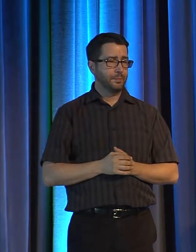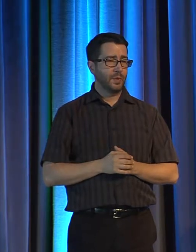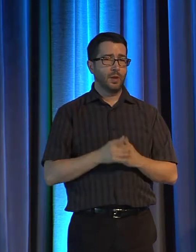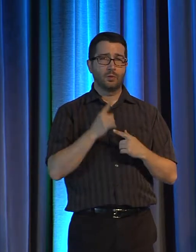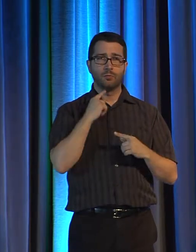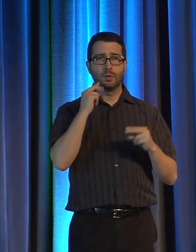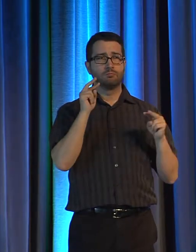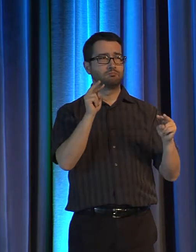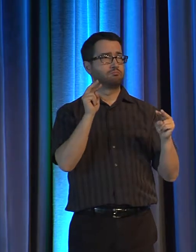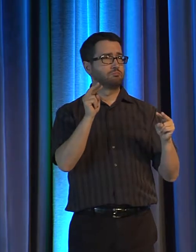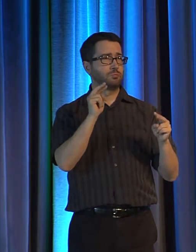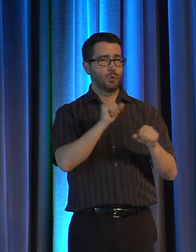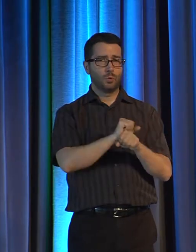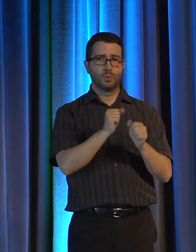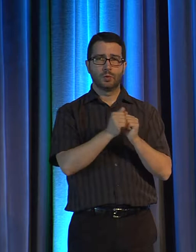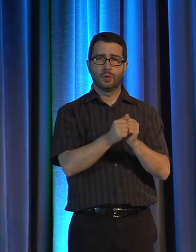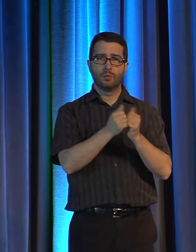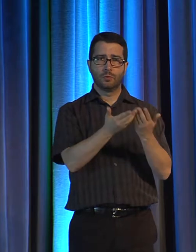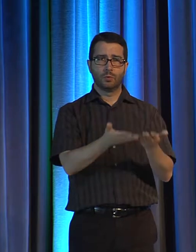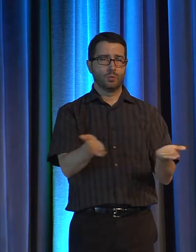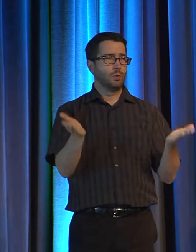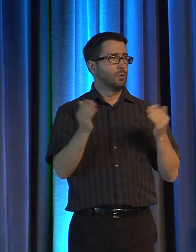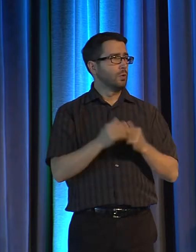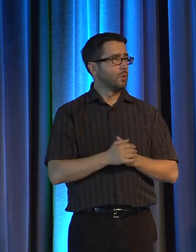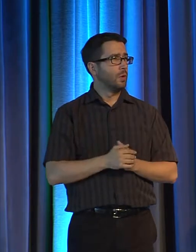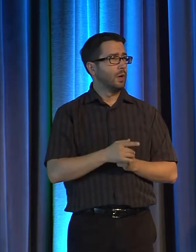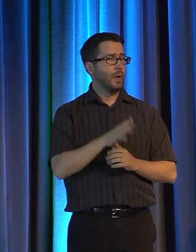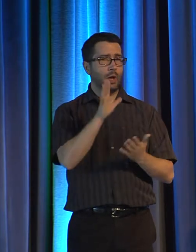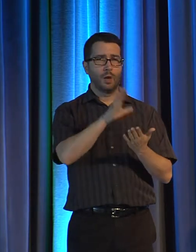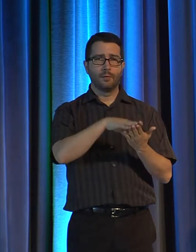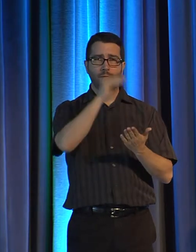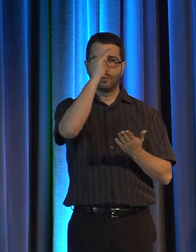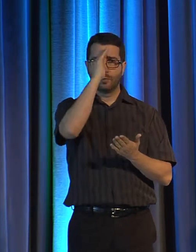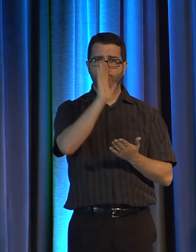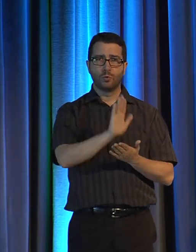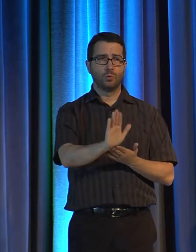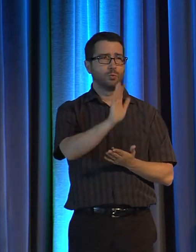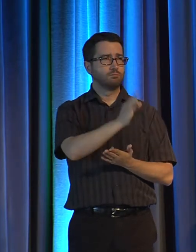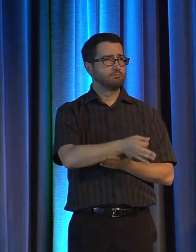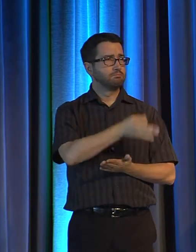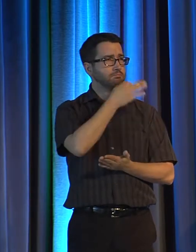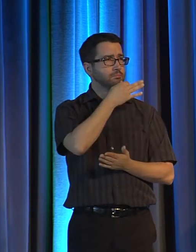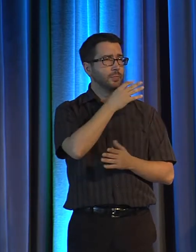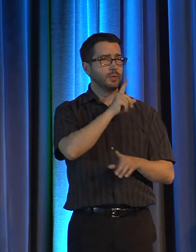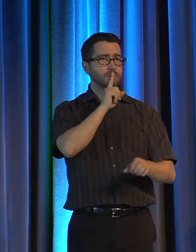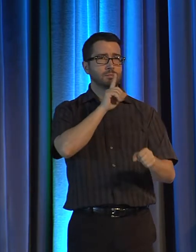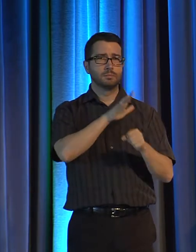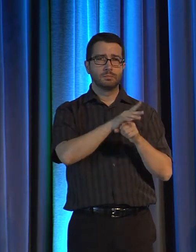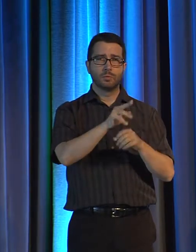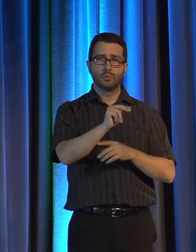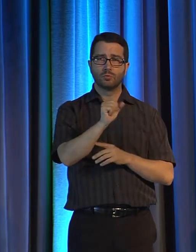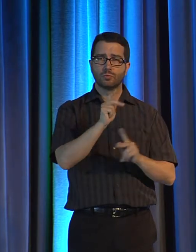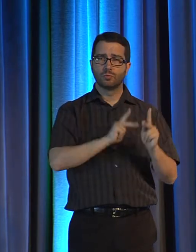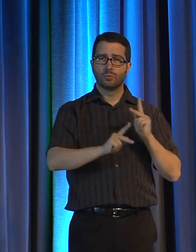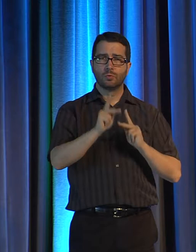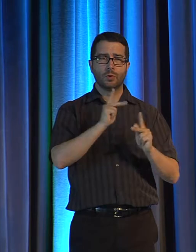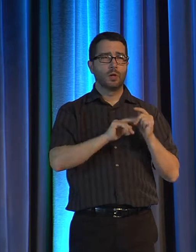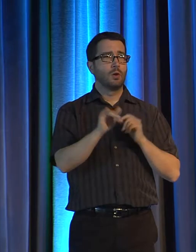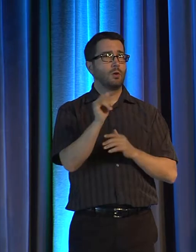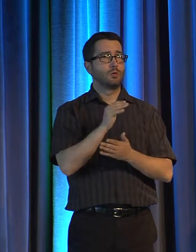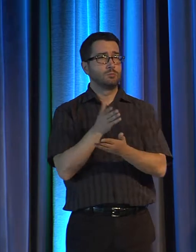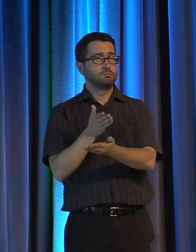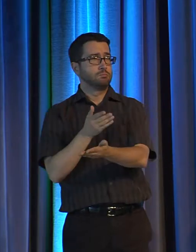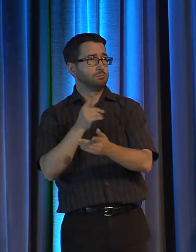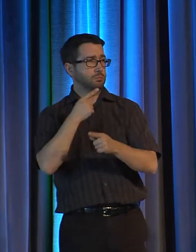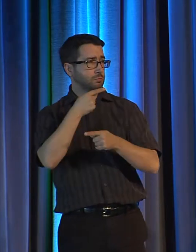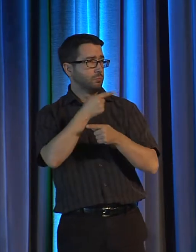with each and every one of you, learning from your expertise, your commitment to Nova Scotians, and as Frank said earlier,